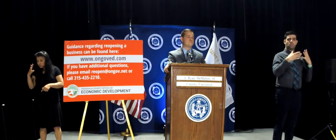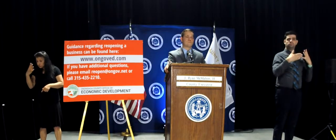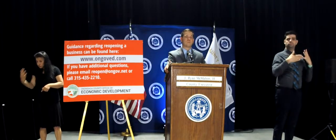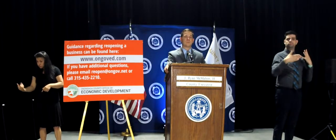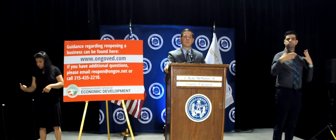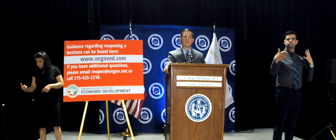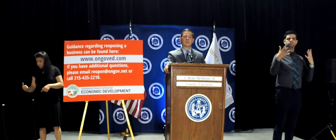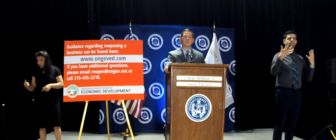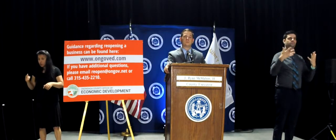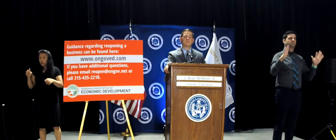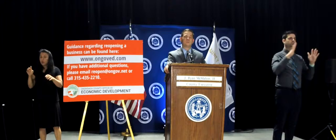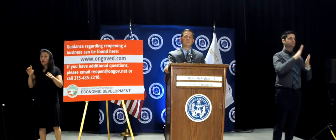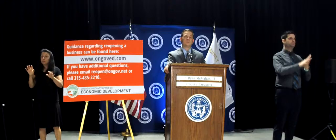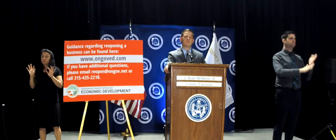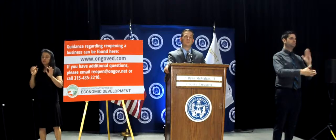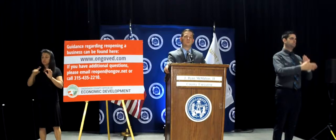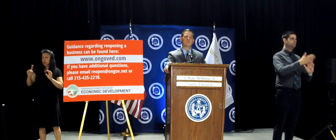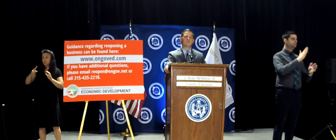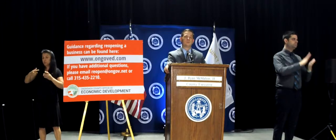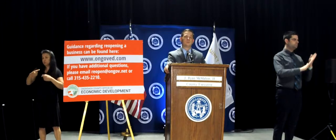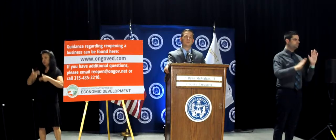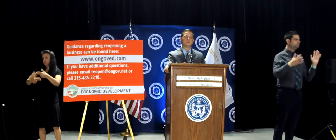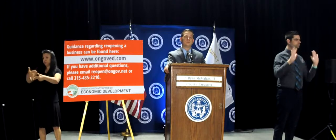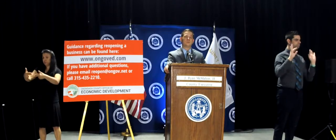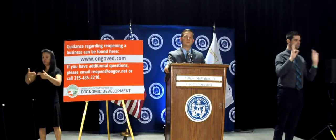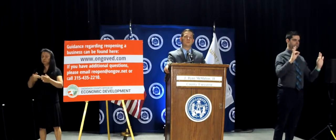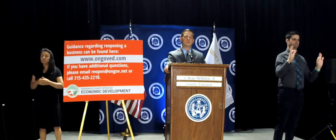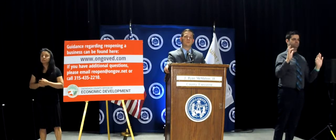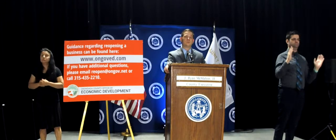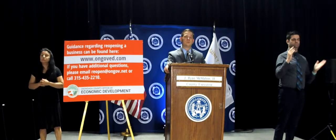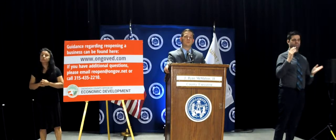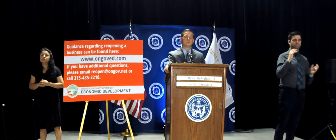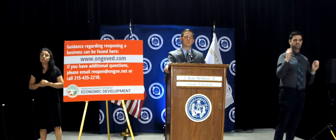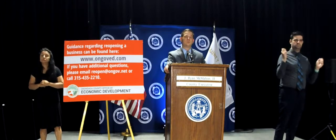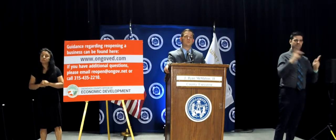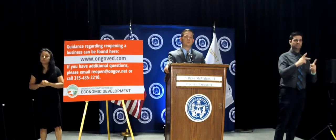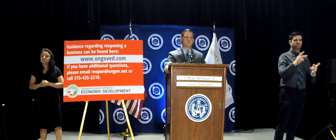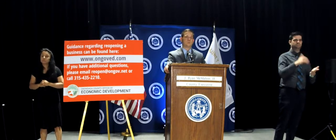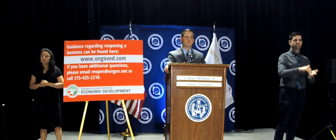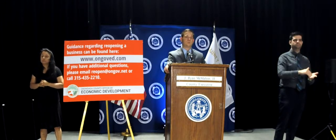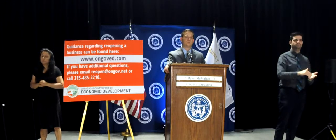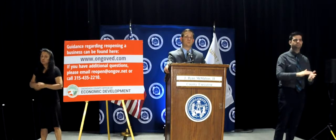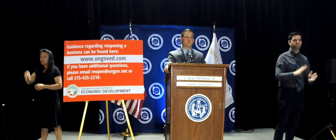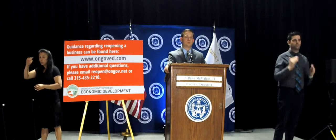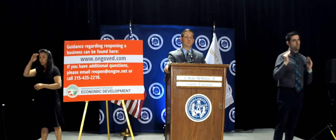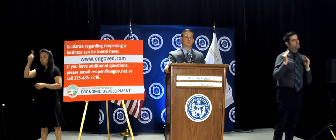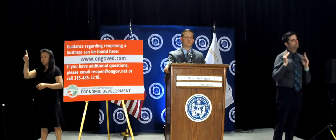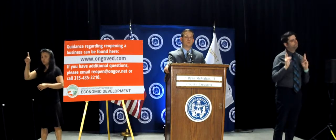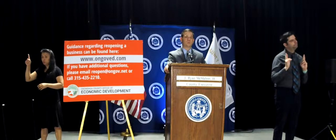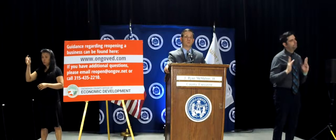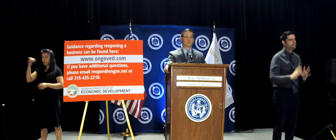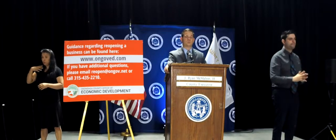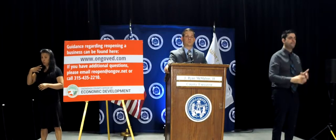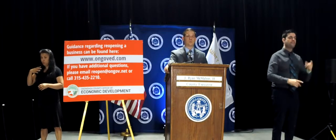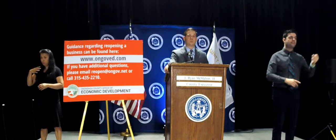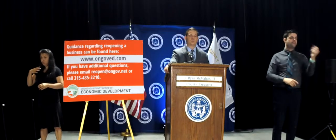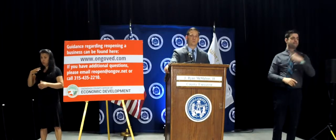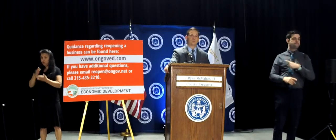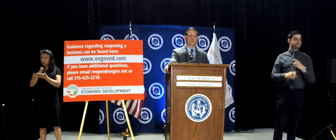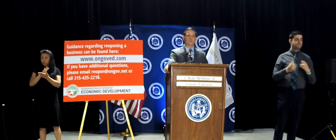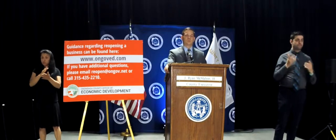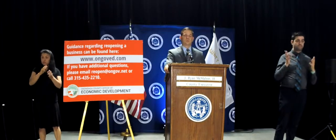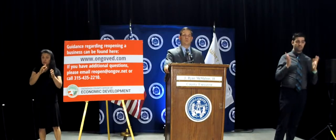The governor today talking about how police agencies should formulate a plan. Have you talked to the sheriff's office at